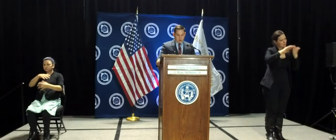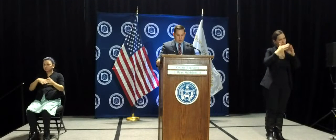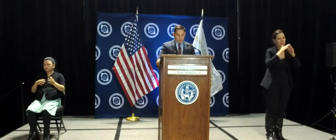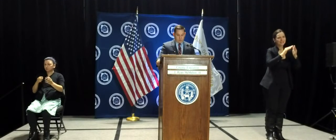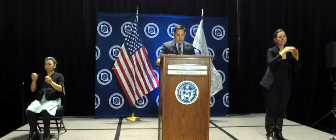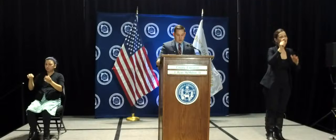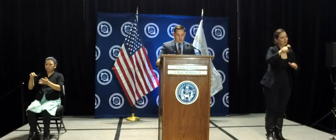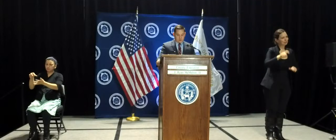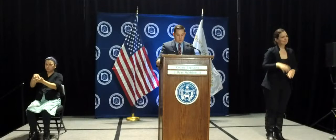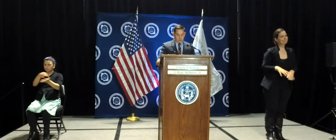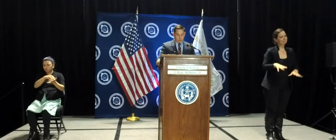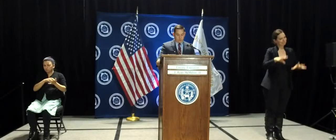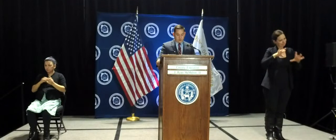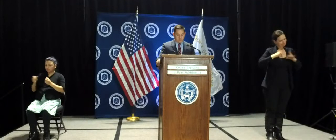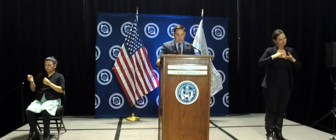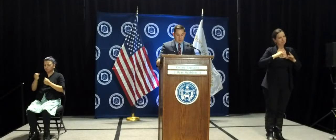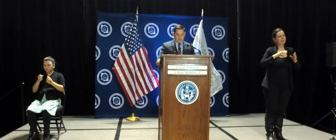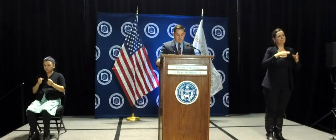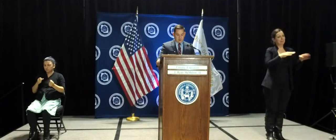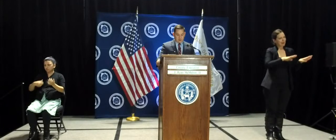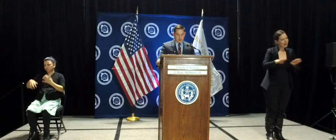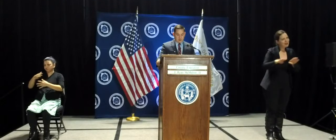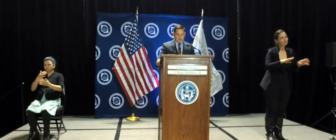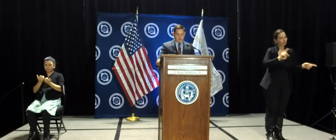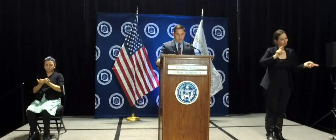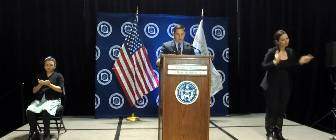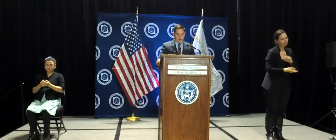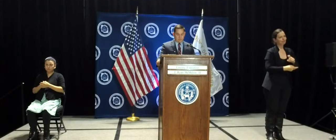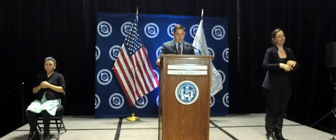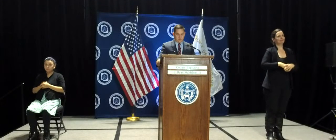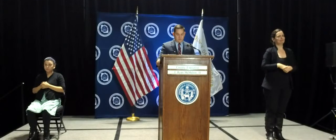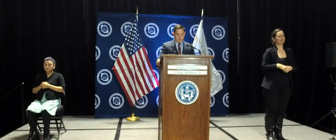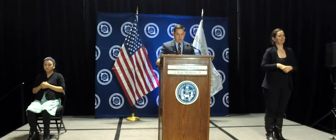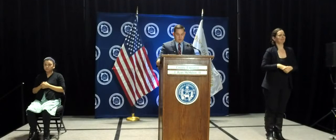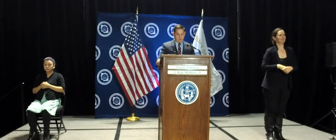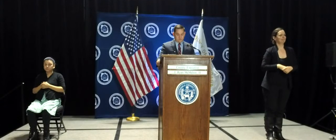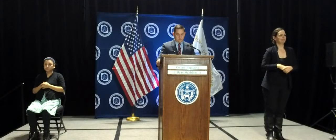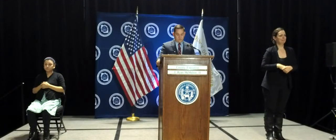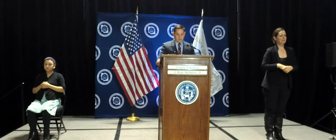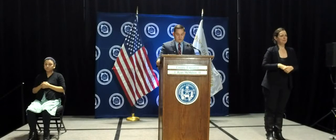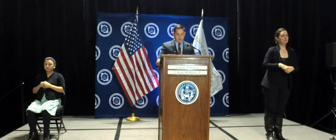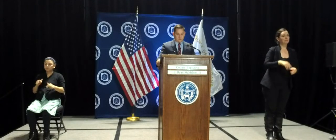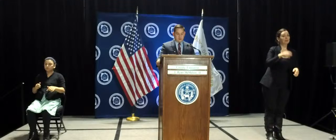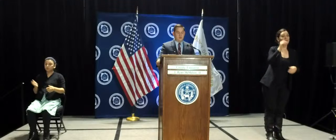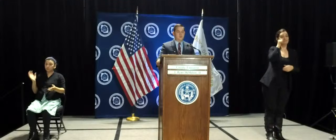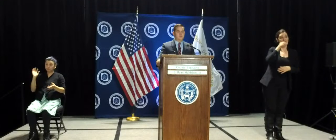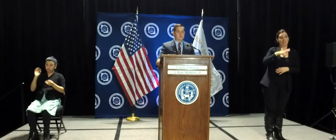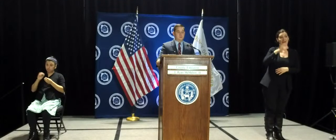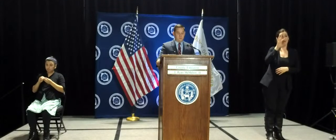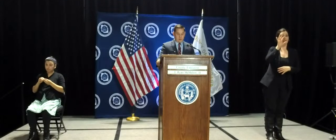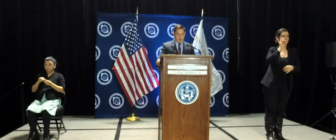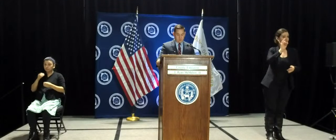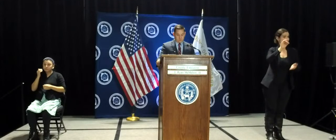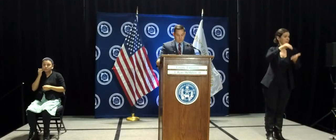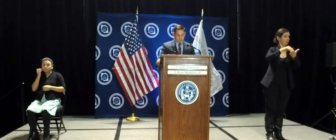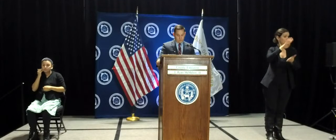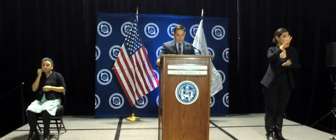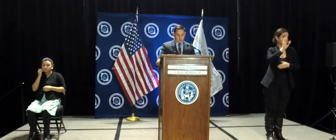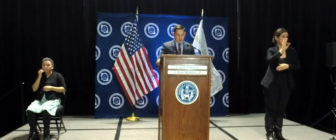Looking at number of cases, who have they impacted? 8,049 female, 6,862